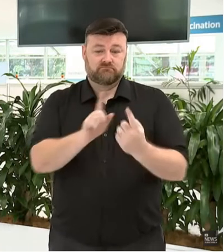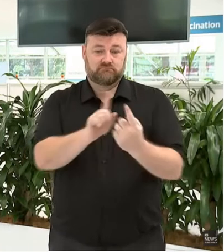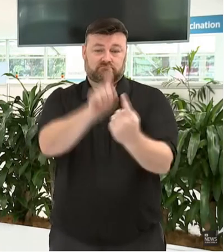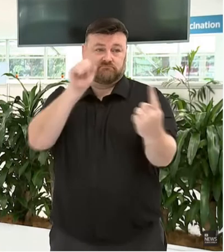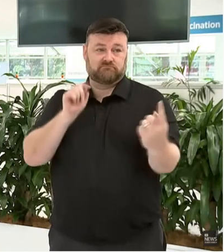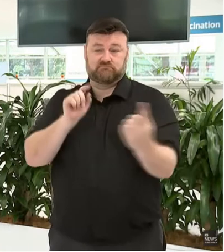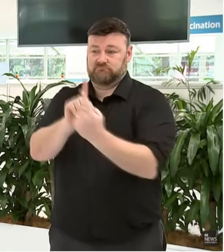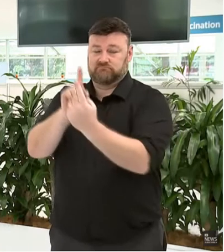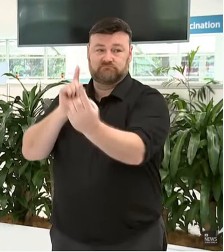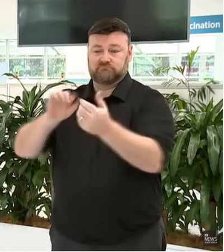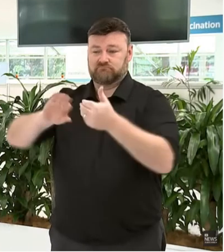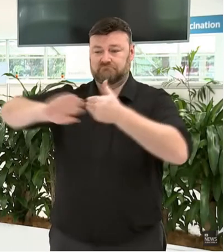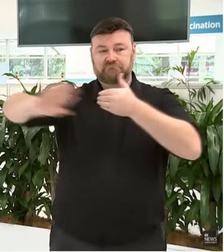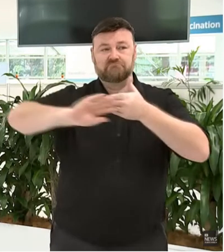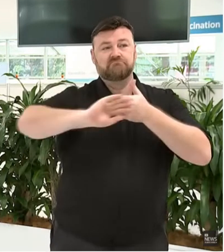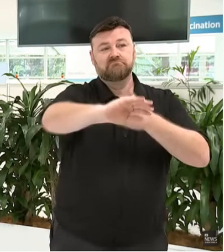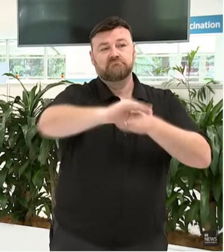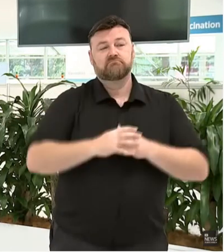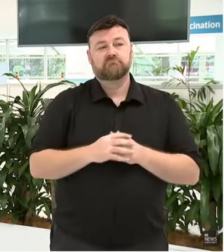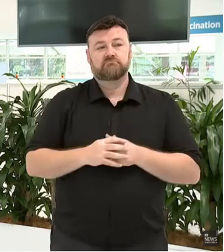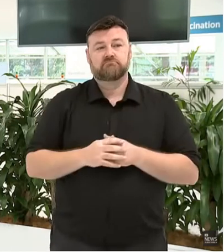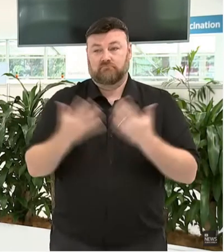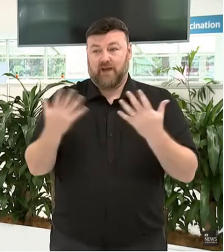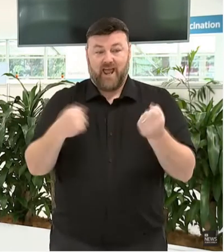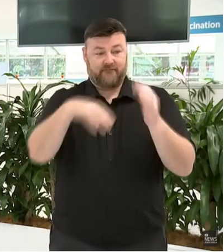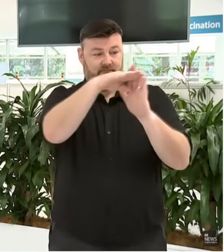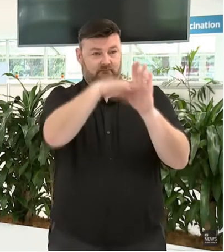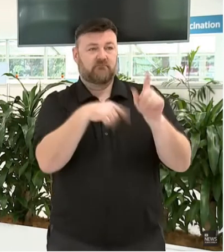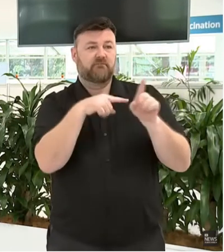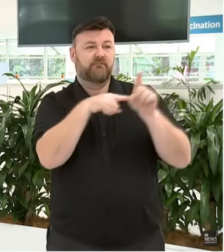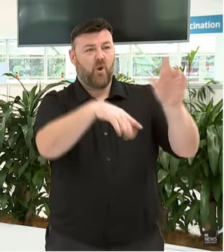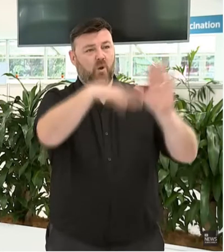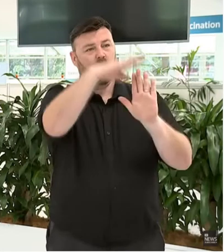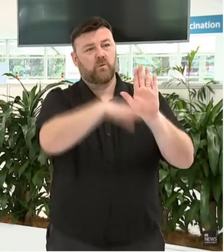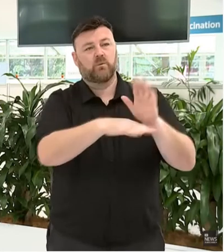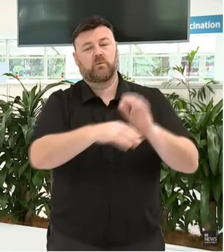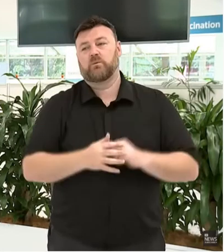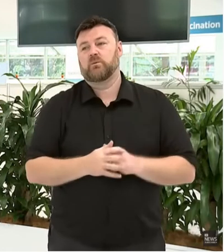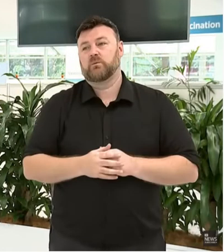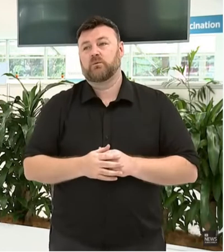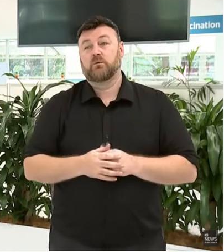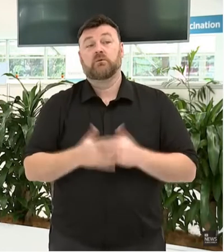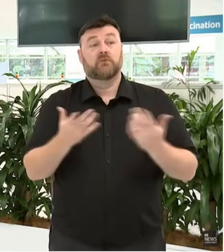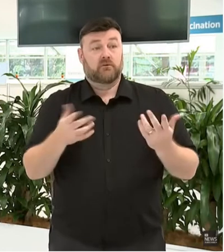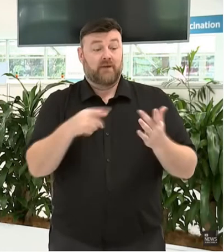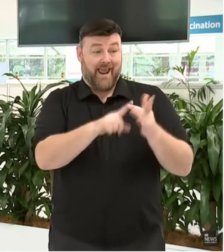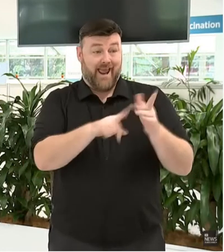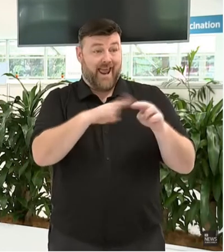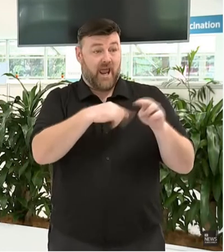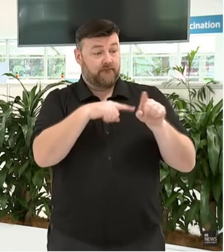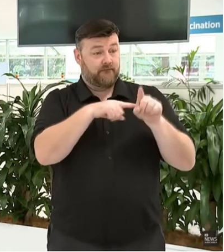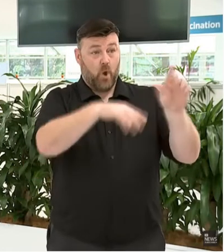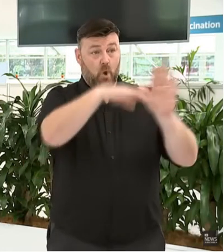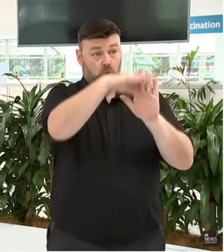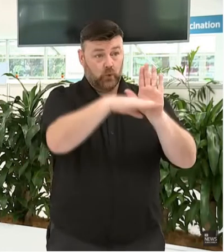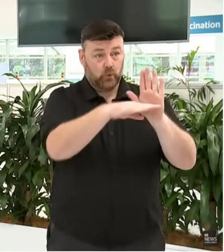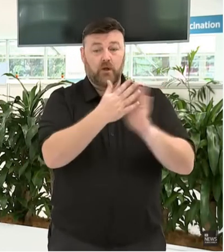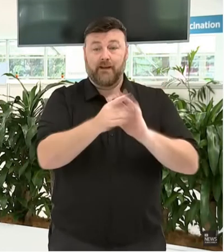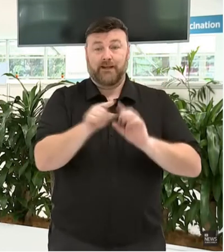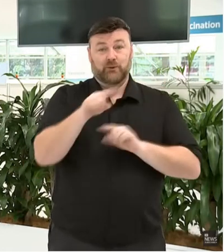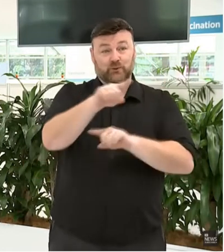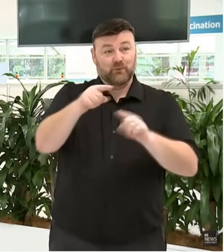distance, follow the rules that are in place, and by doing that, you look after yourself, you look after your family